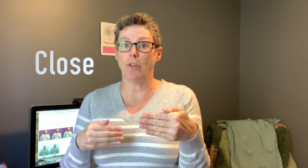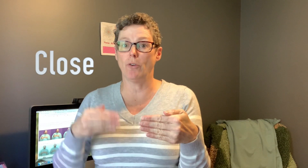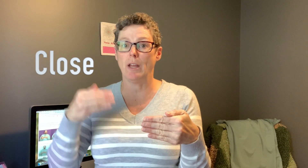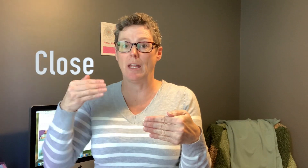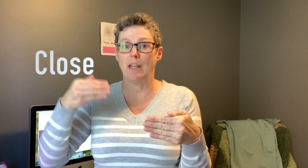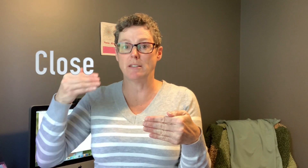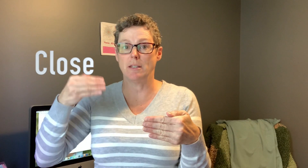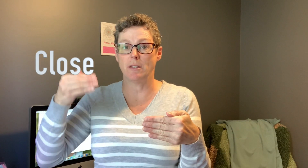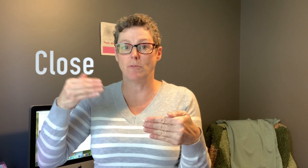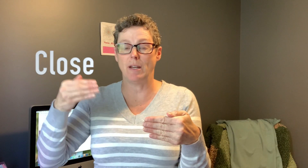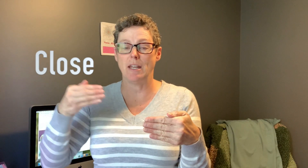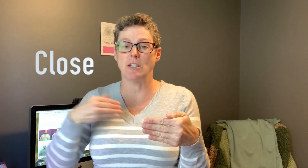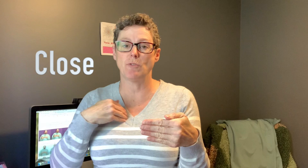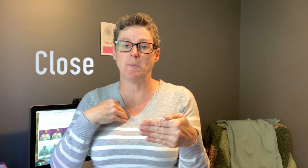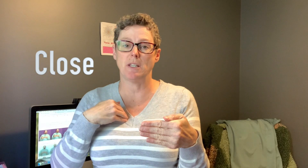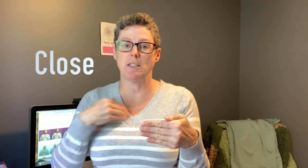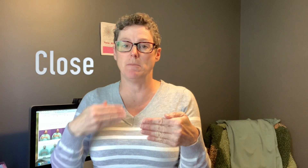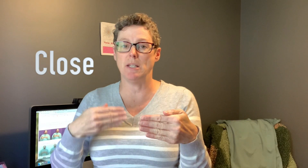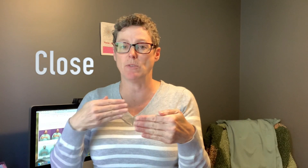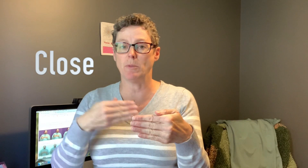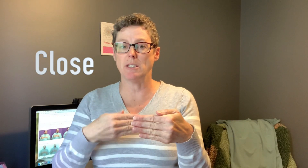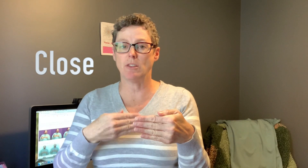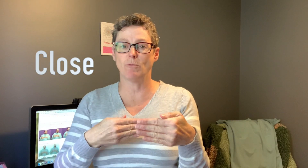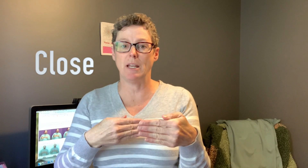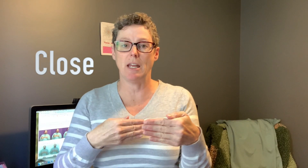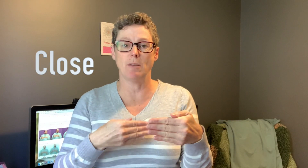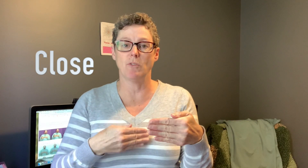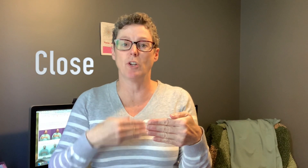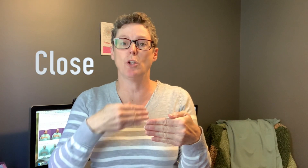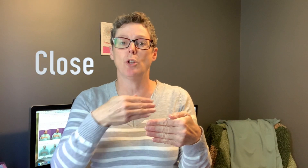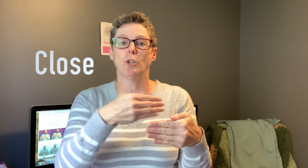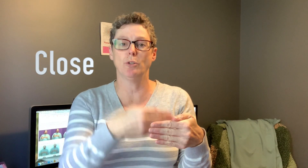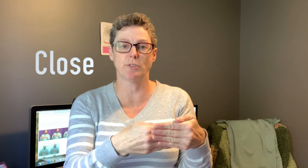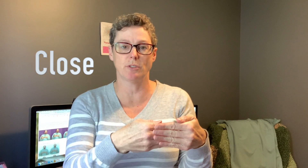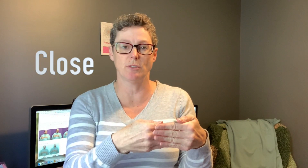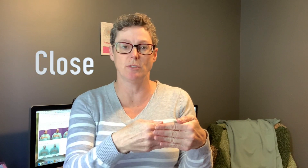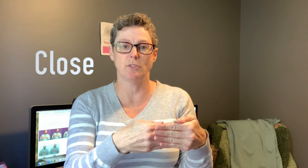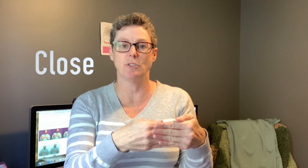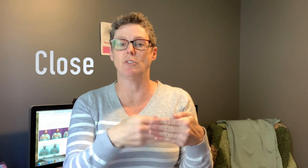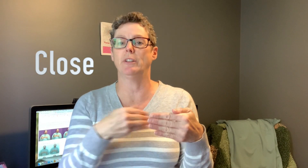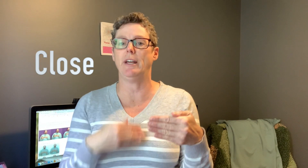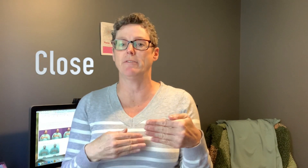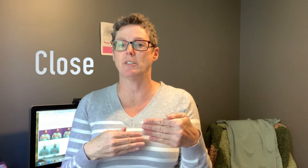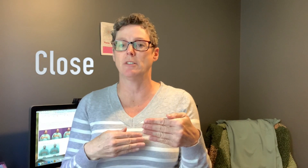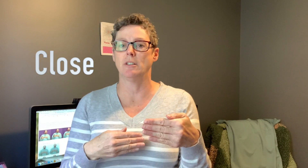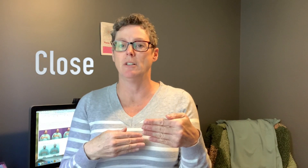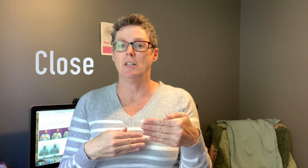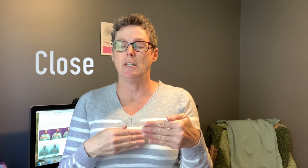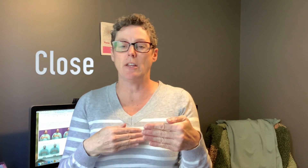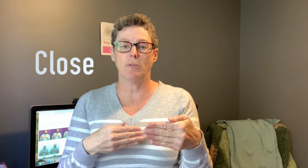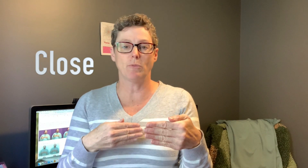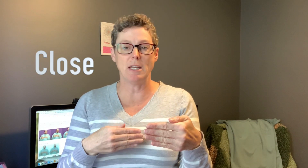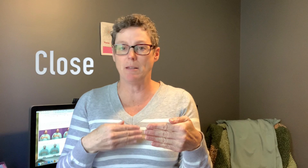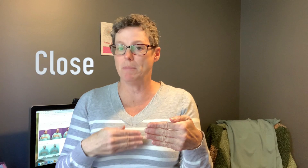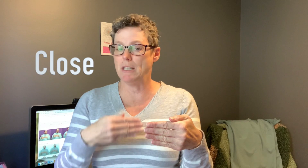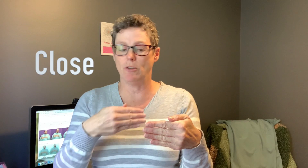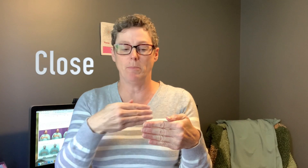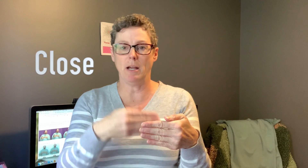other and the right hand is representing me. So I'm going to take the right hand and move it closer to the left. Now the right can be either behind